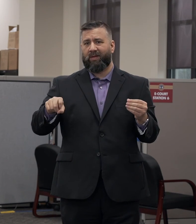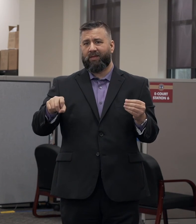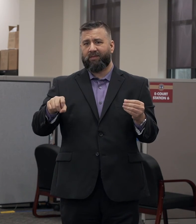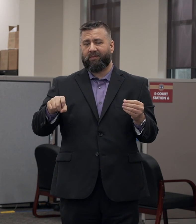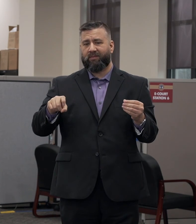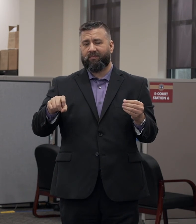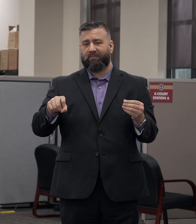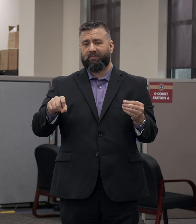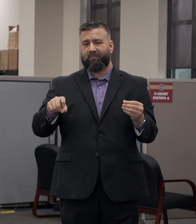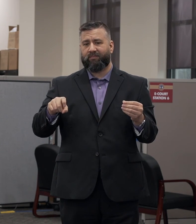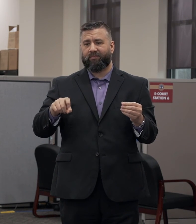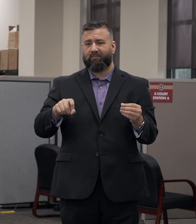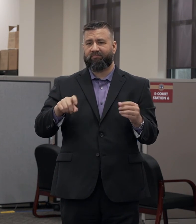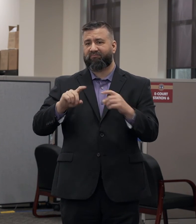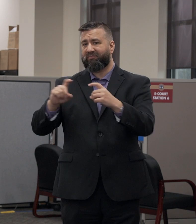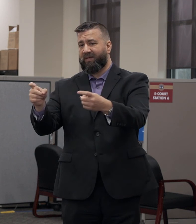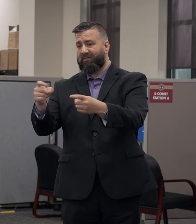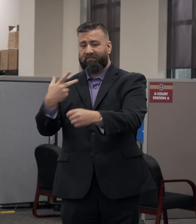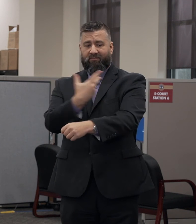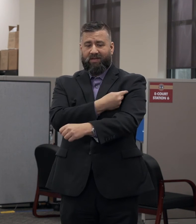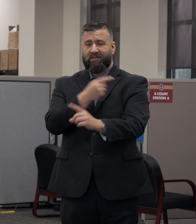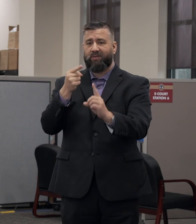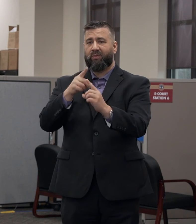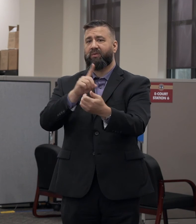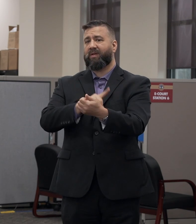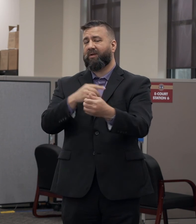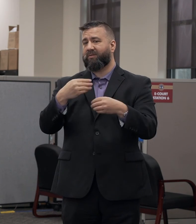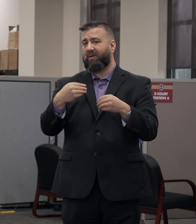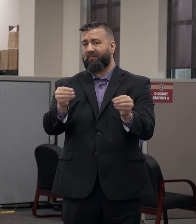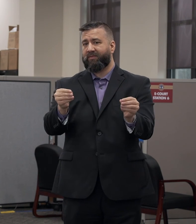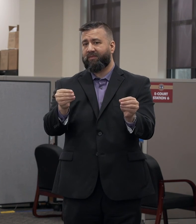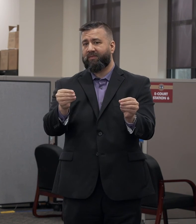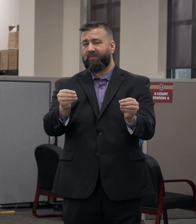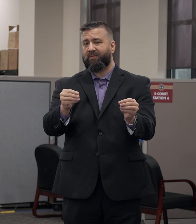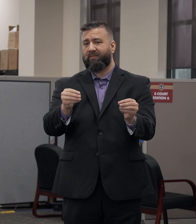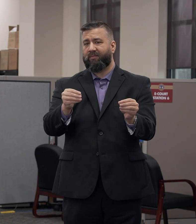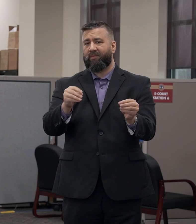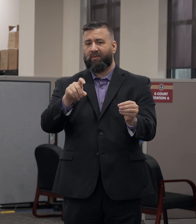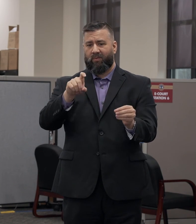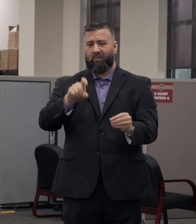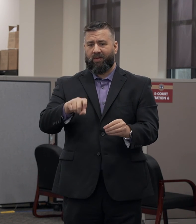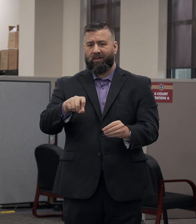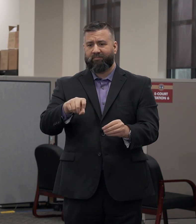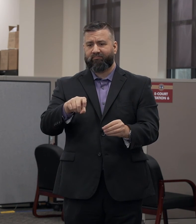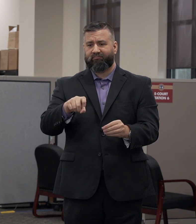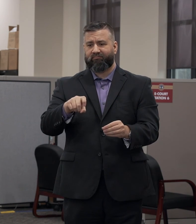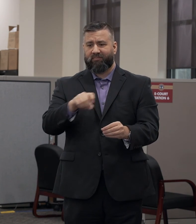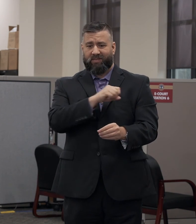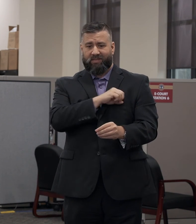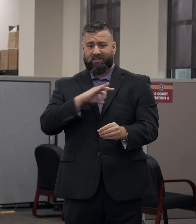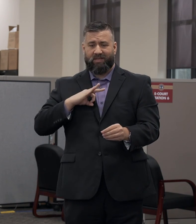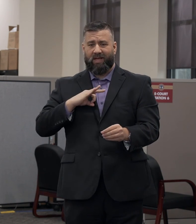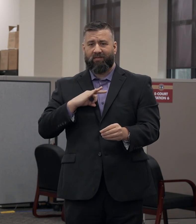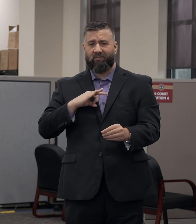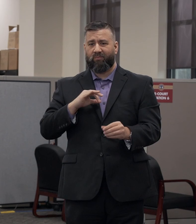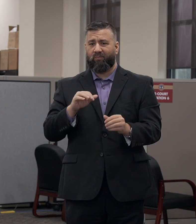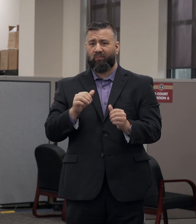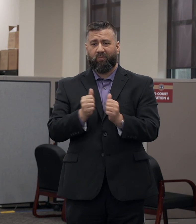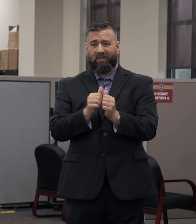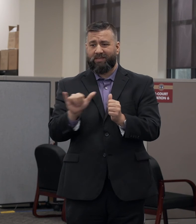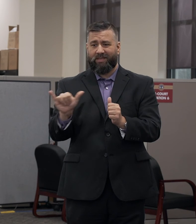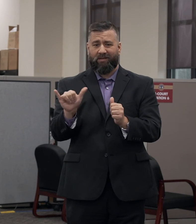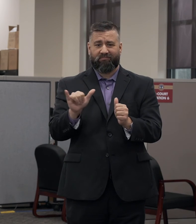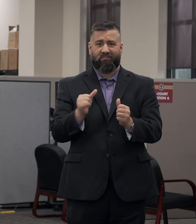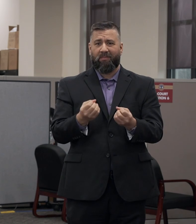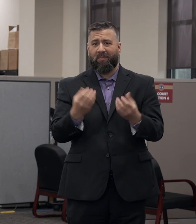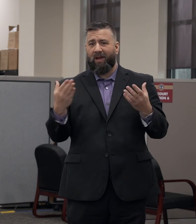vaccine into doctors' offices. We need vaccinators with the same footprint as you would expect from the flu vaccine, and we will